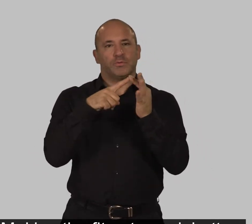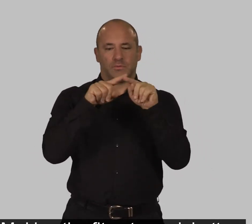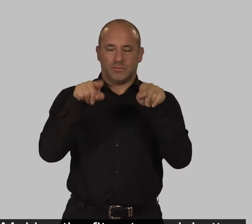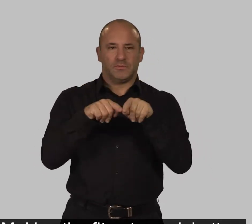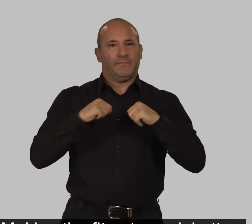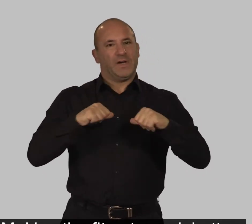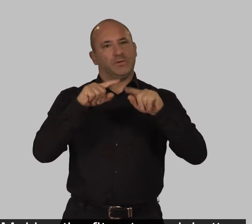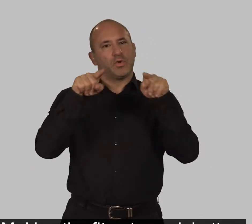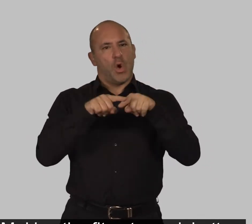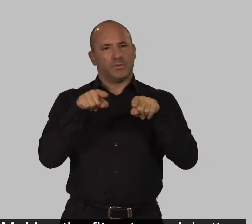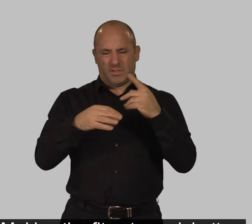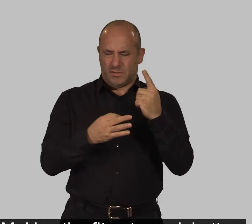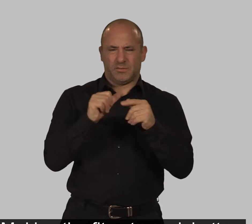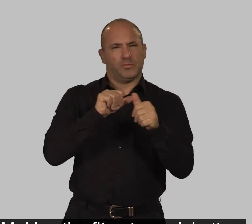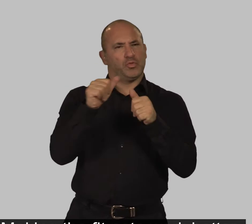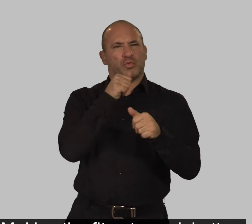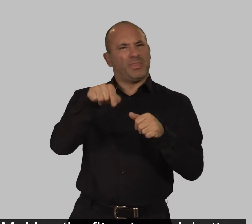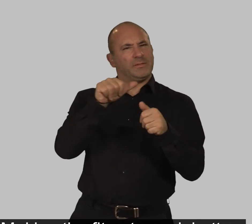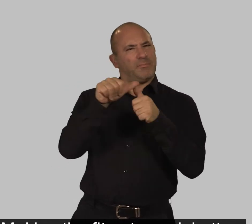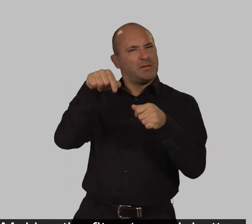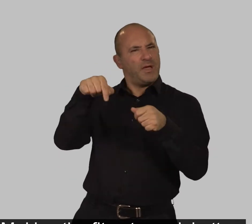making the fit note work better,